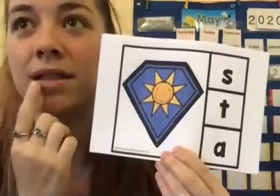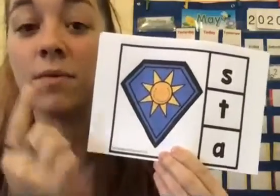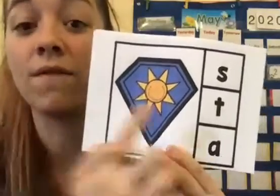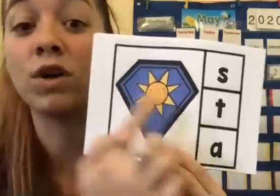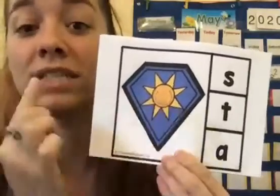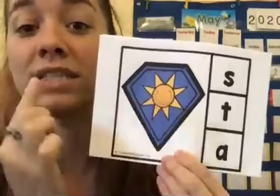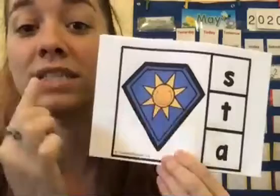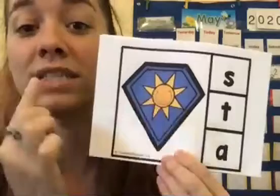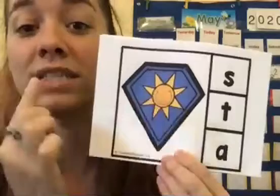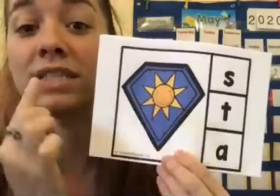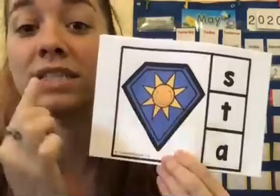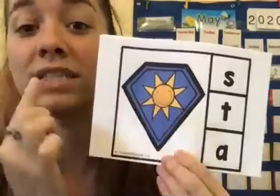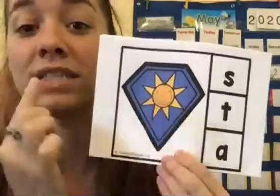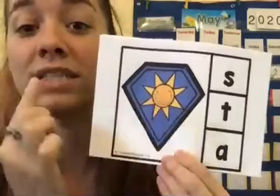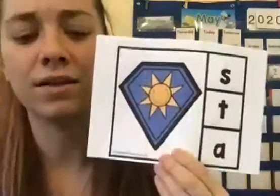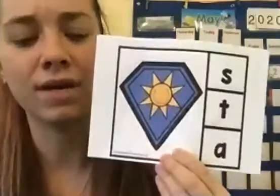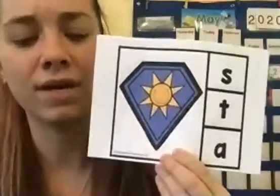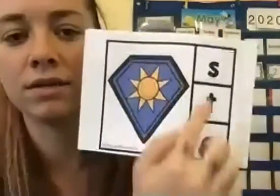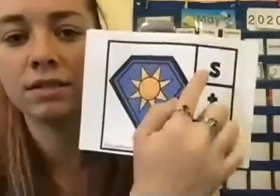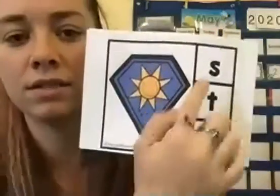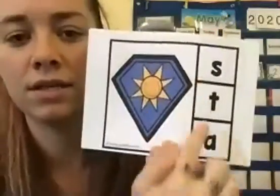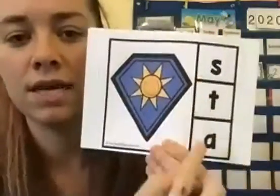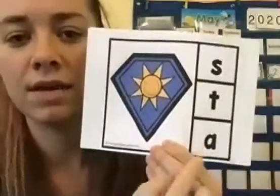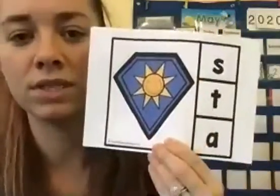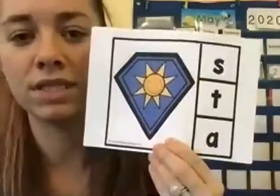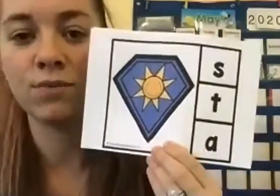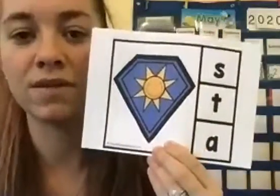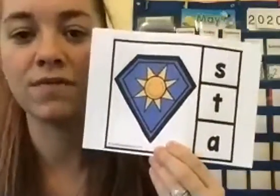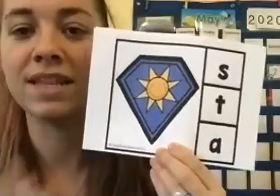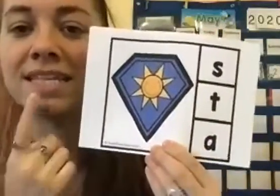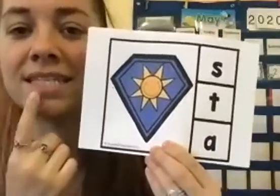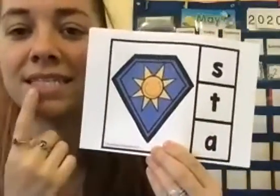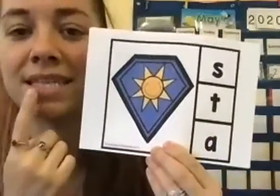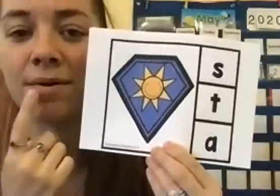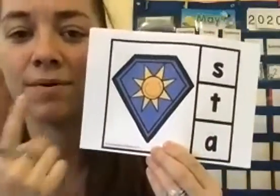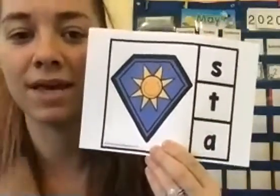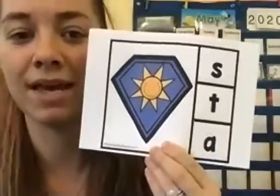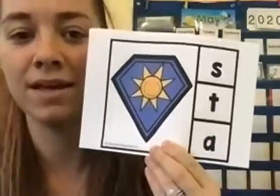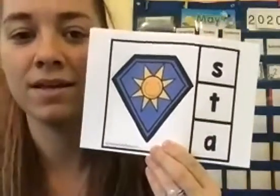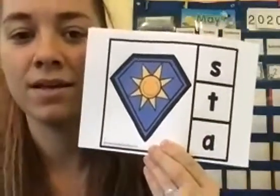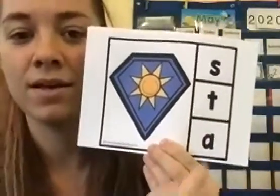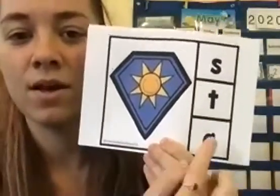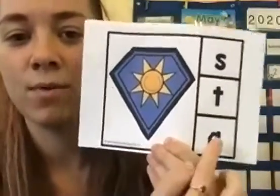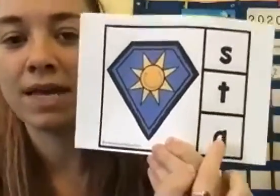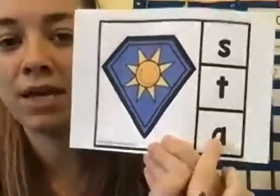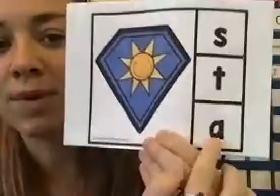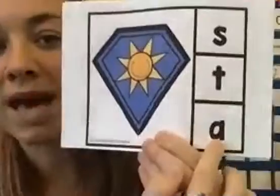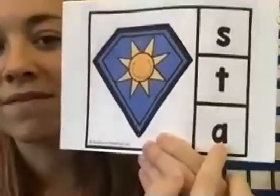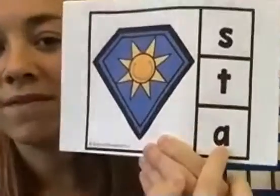S. Okay, now let's go through the letters and we'll see if we can find the sound, okay? Right here we have